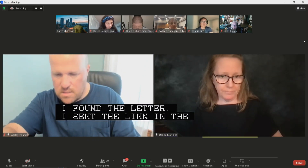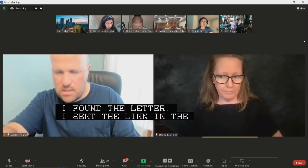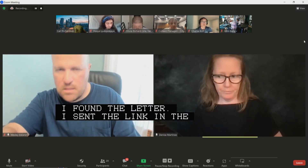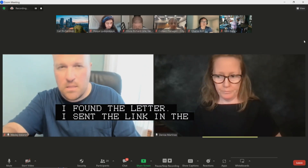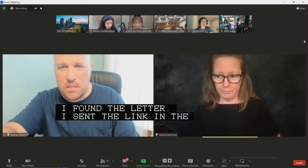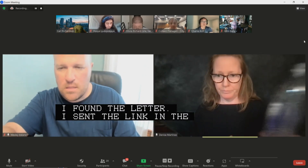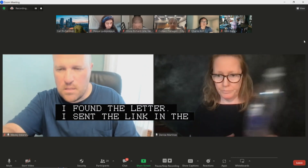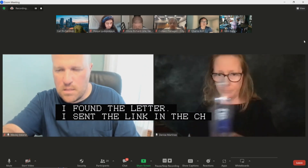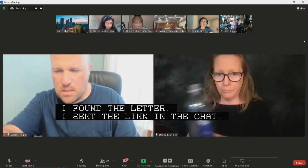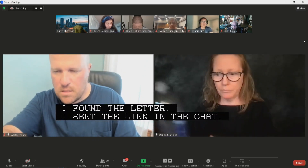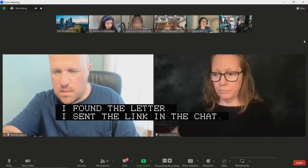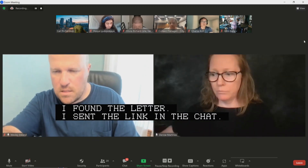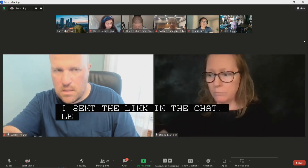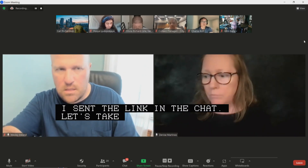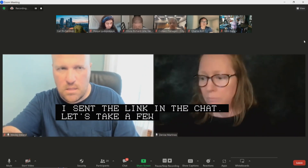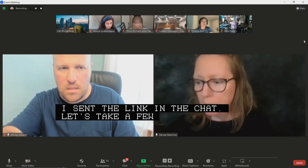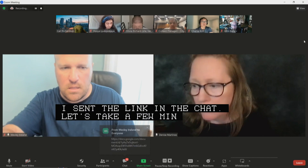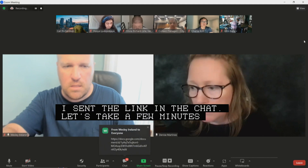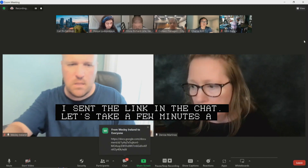that.